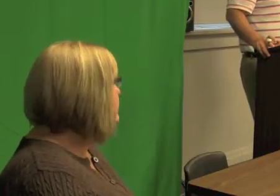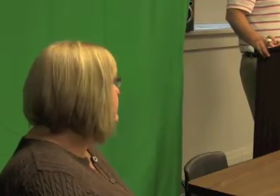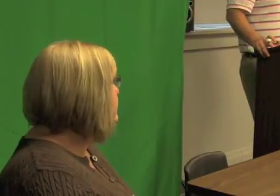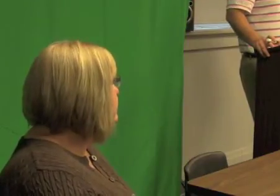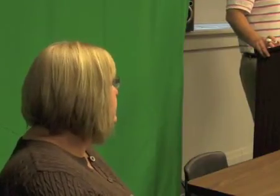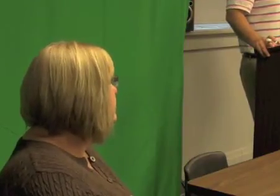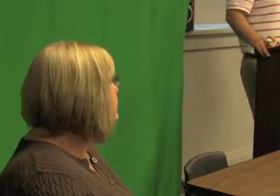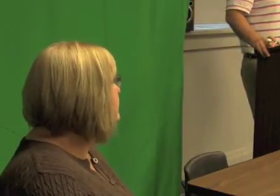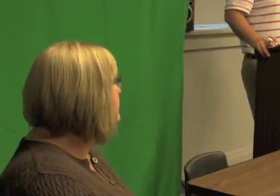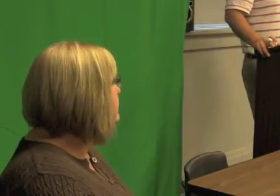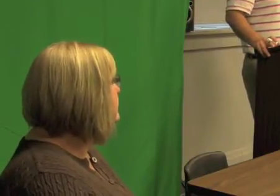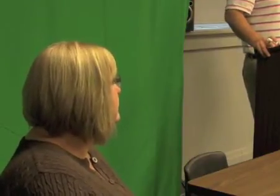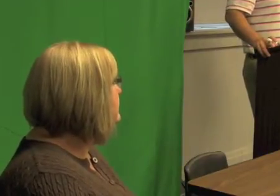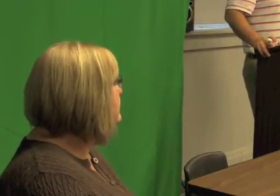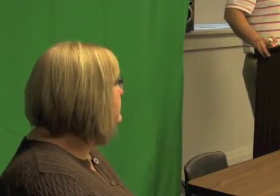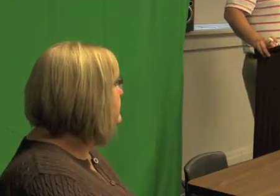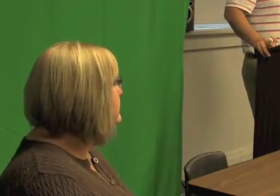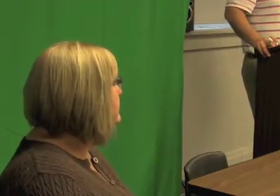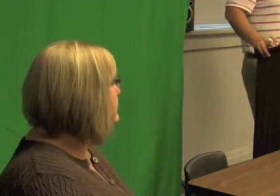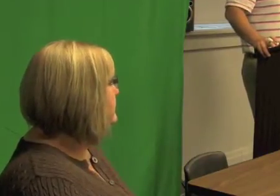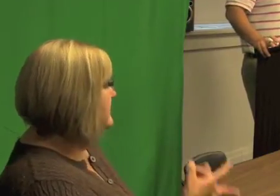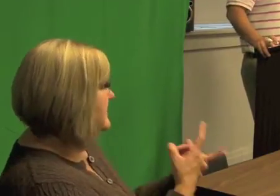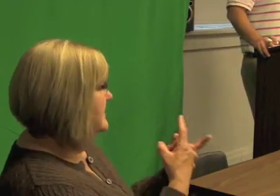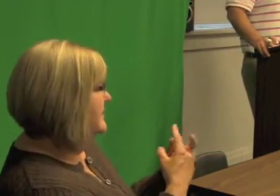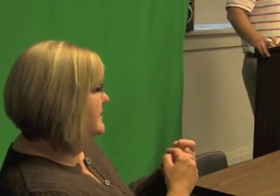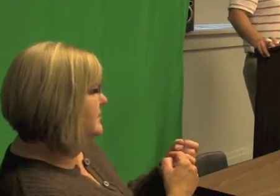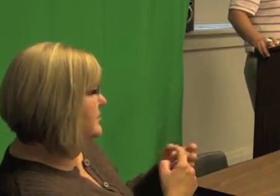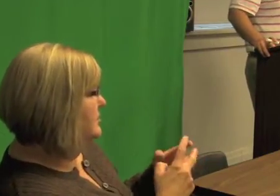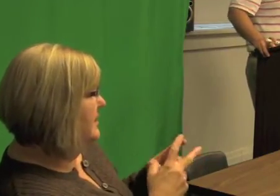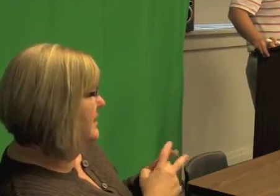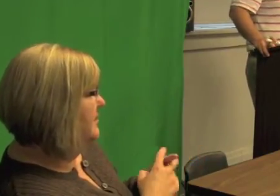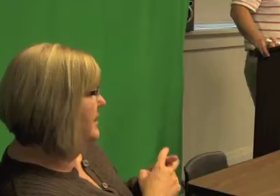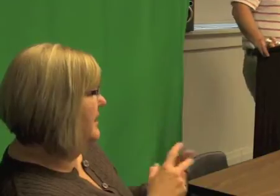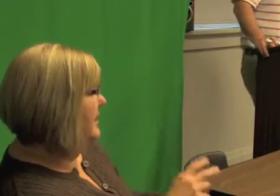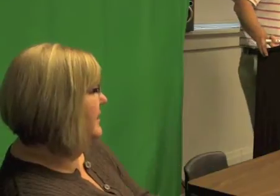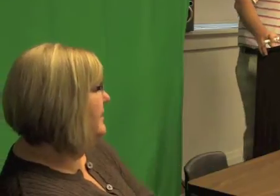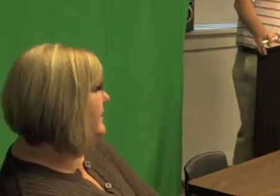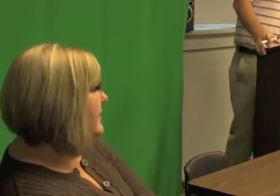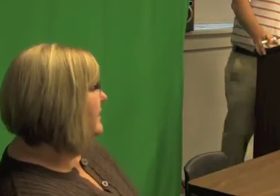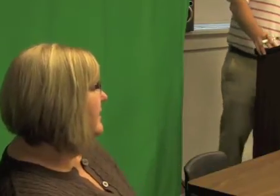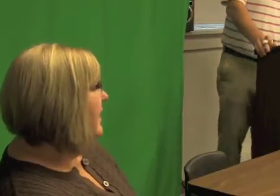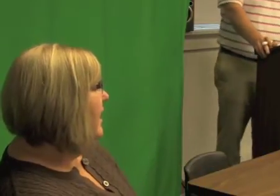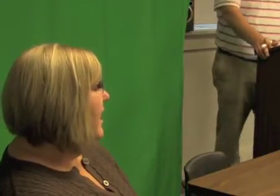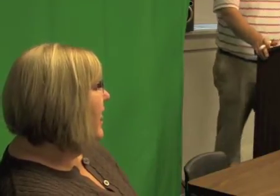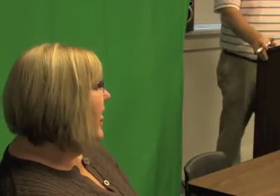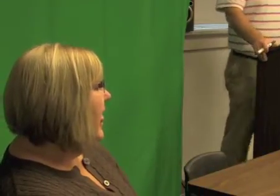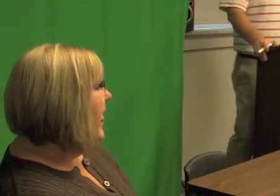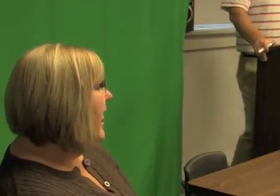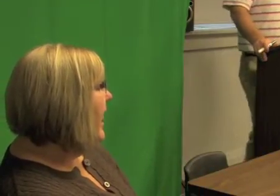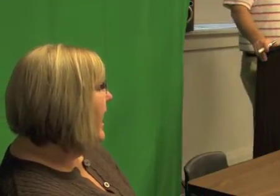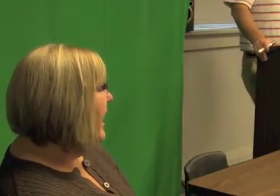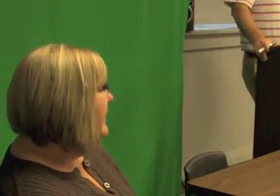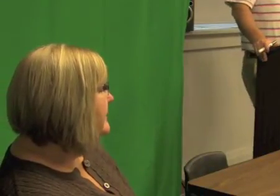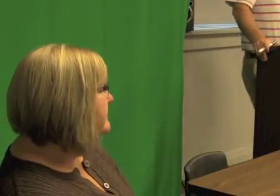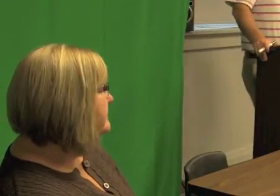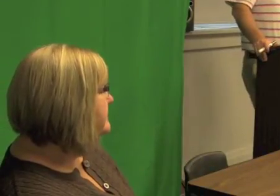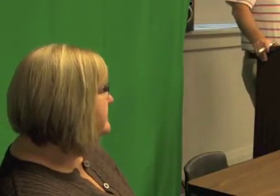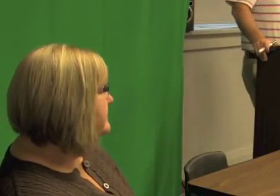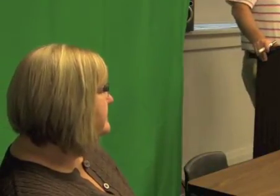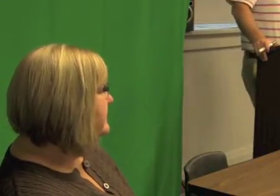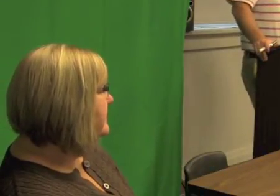You're trying to get famous, aren't you? I'm trying to plug this in somewhere. Hopefully that calculator hits me up.